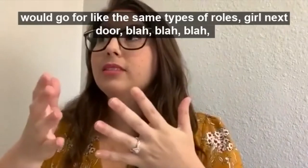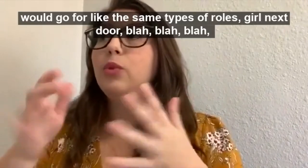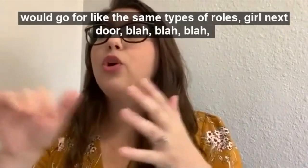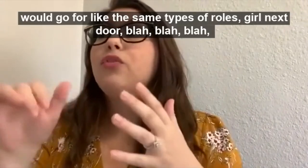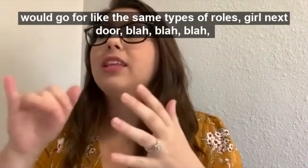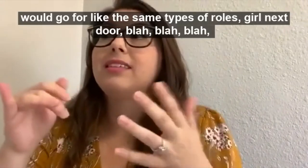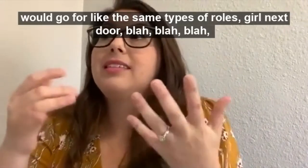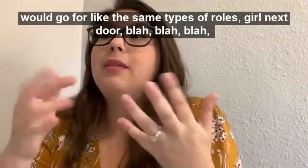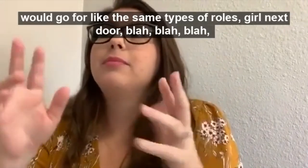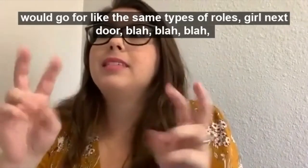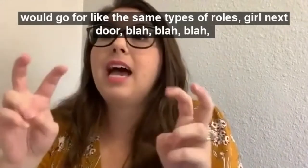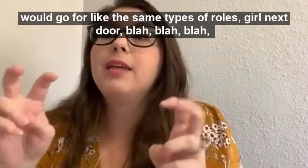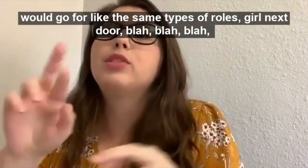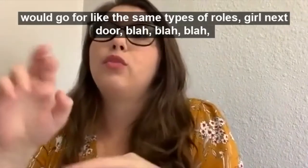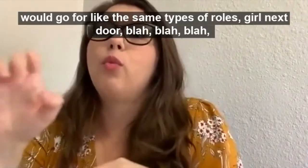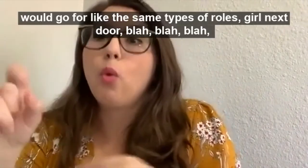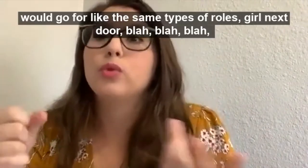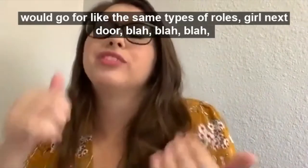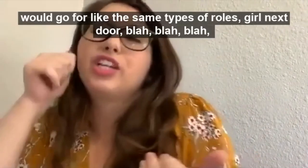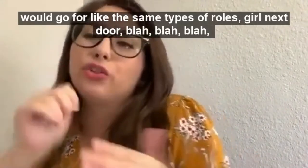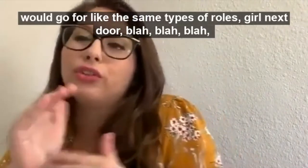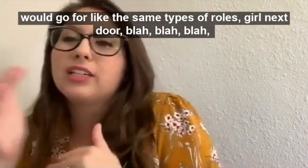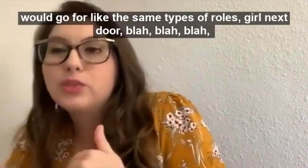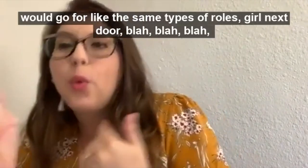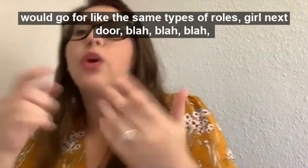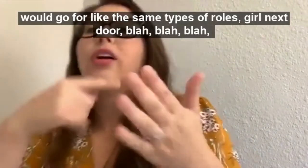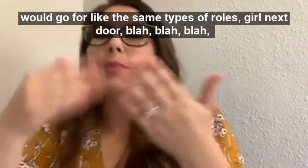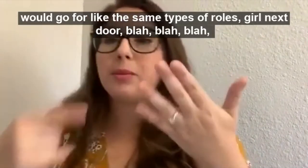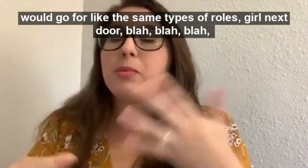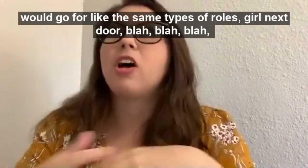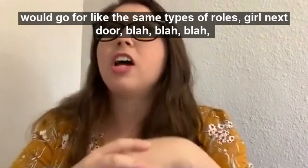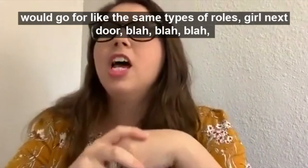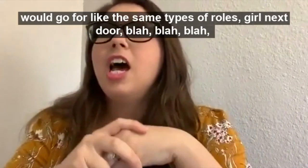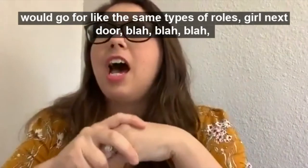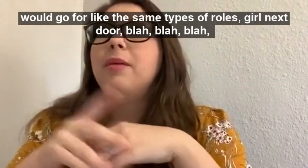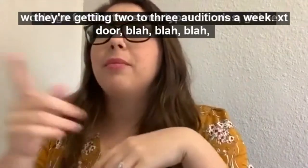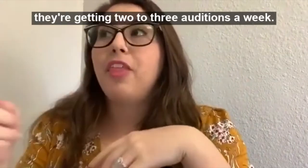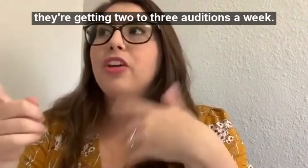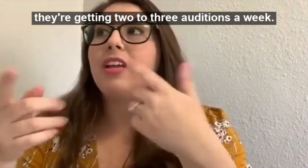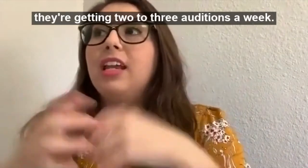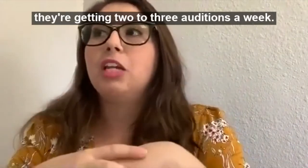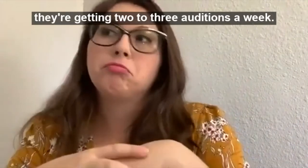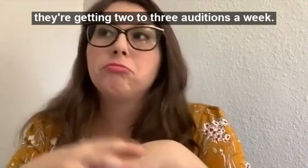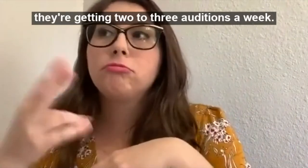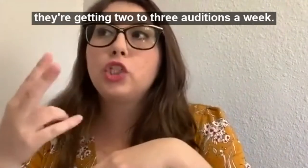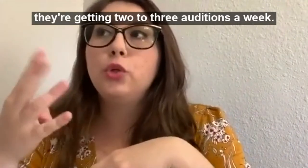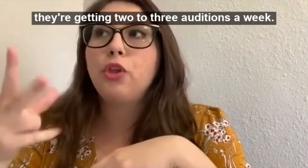would go for like the same types of roles, like girl next door, blah, blah, blah. They're getting